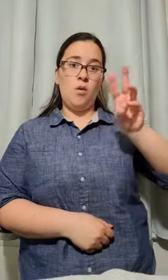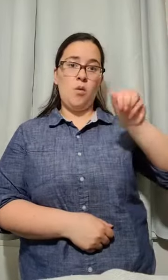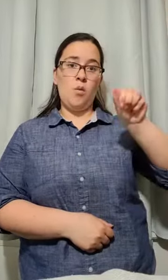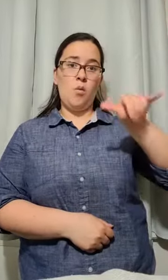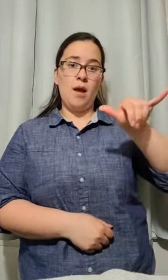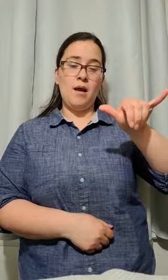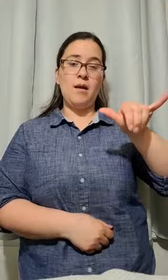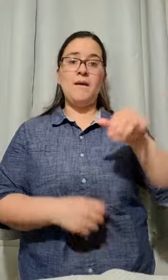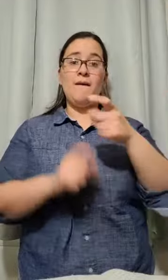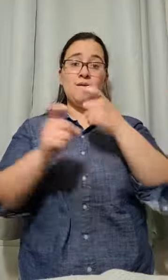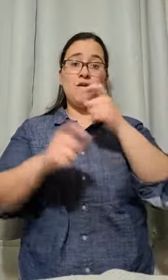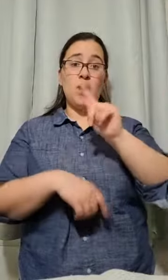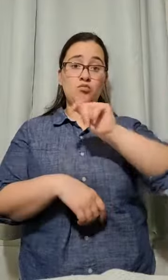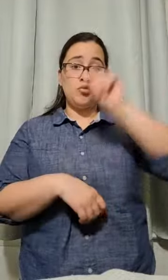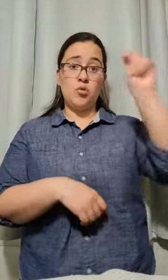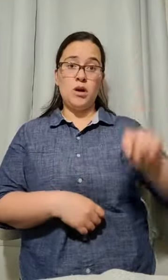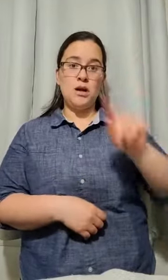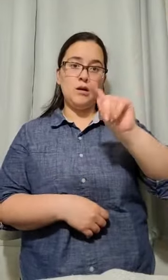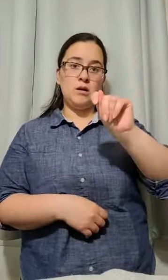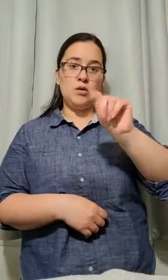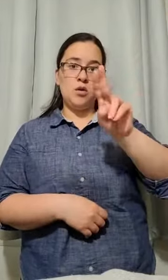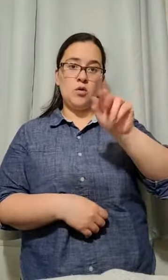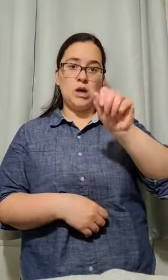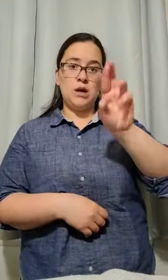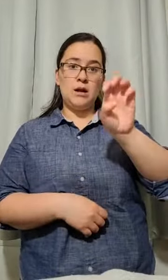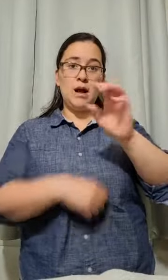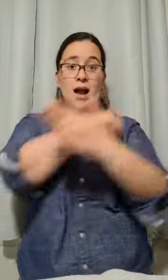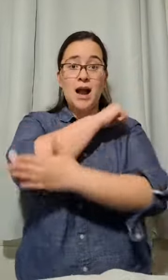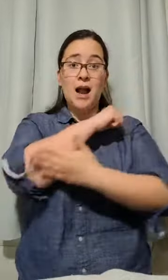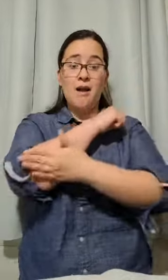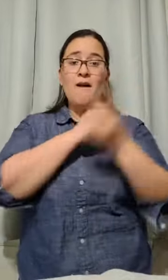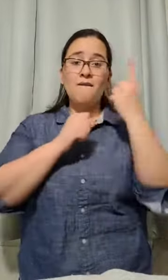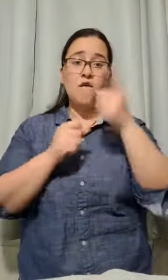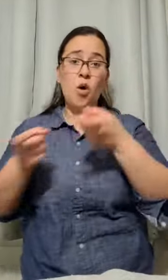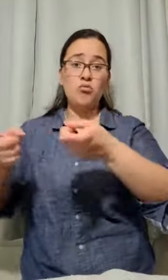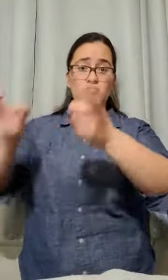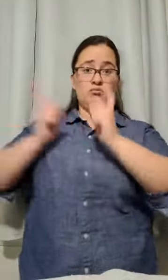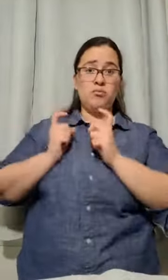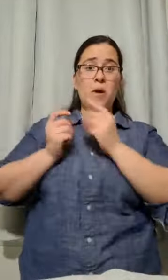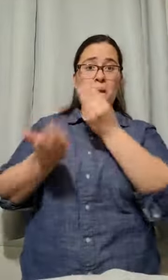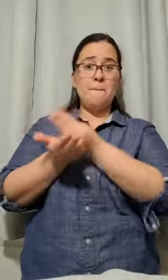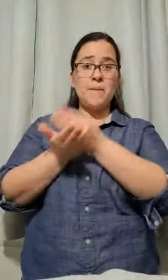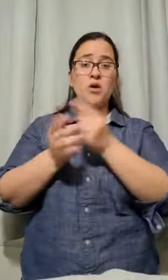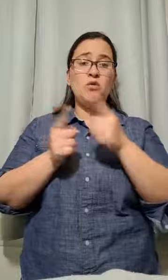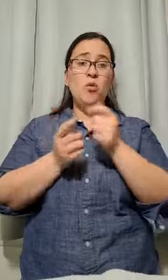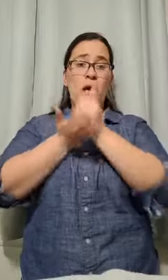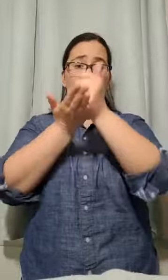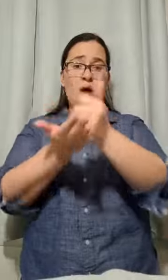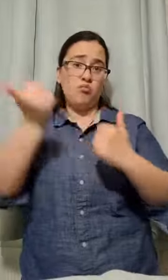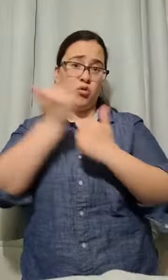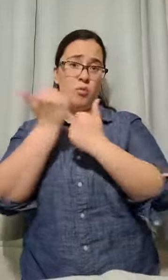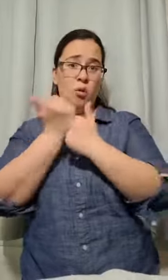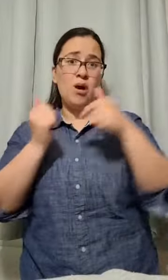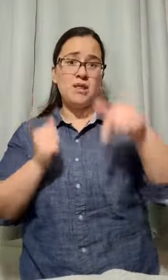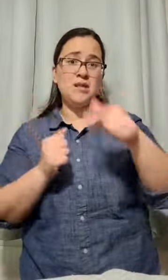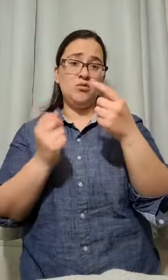now, Ryan had turned back towards his home and spotted Roger Burriton in his police car as he arrived. I just went